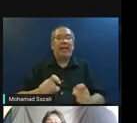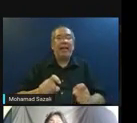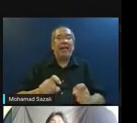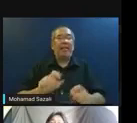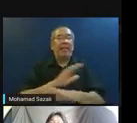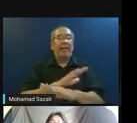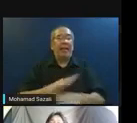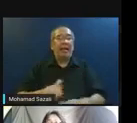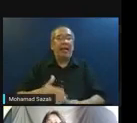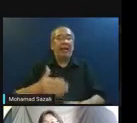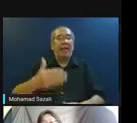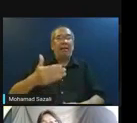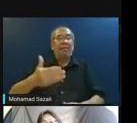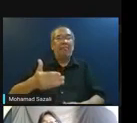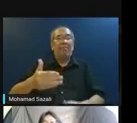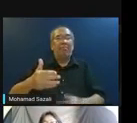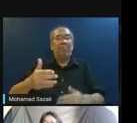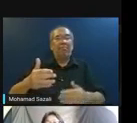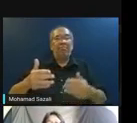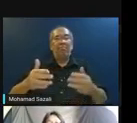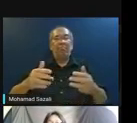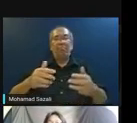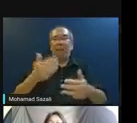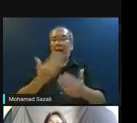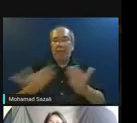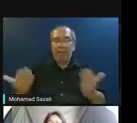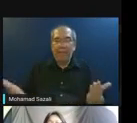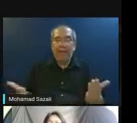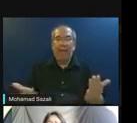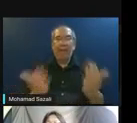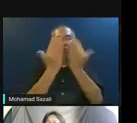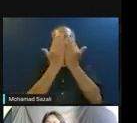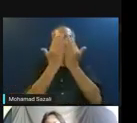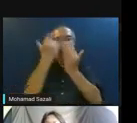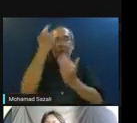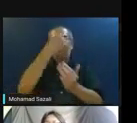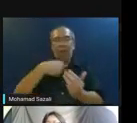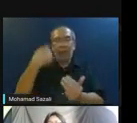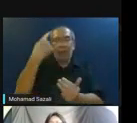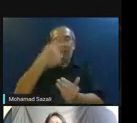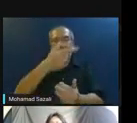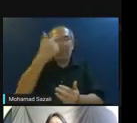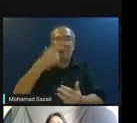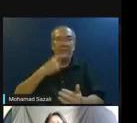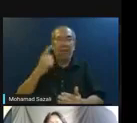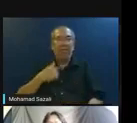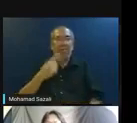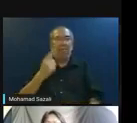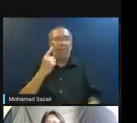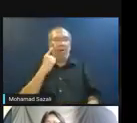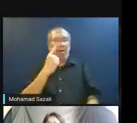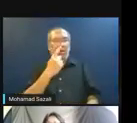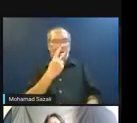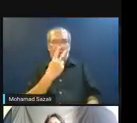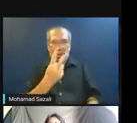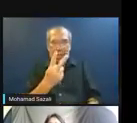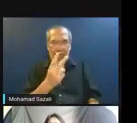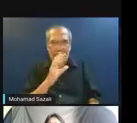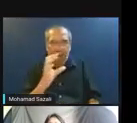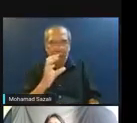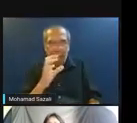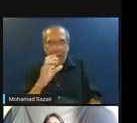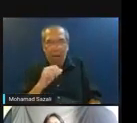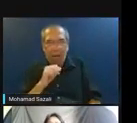So you want to communicate with a deaf person, make sure that there is nothing in front of you, nothing that is closing your face, nothing that